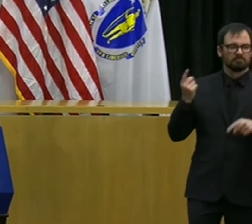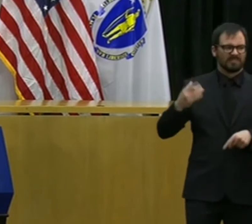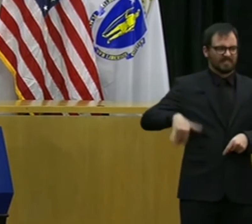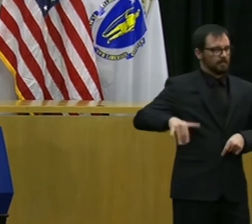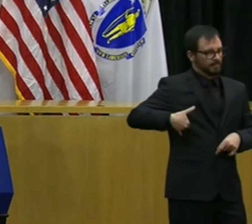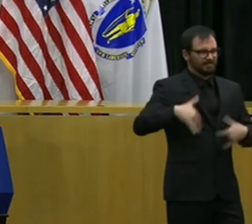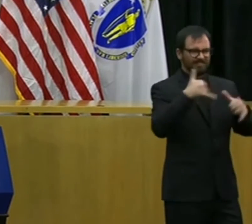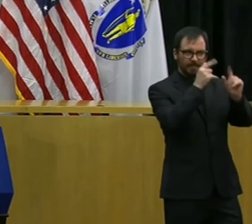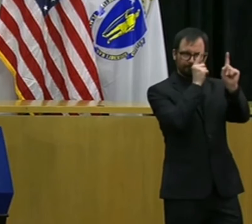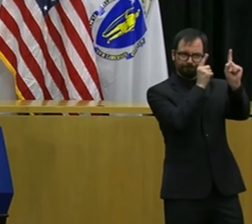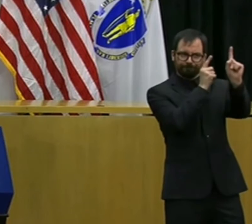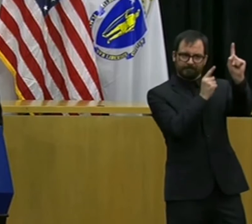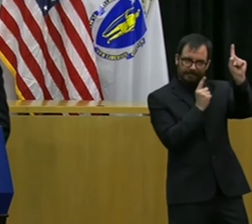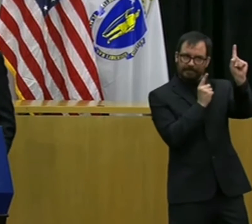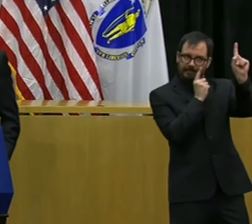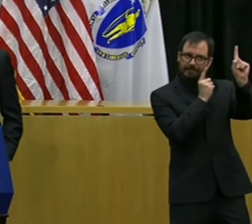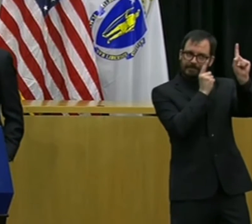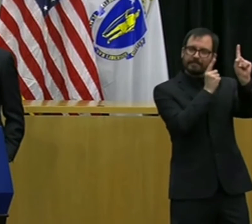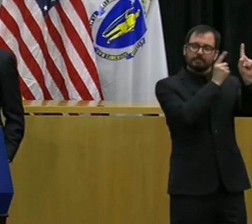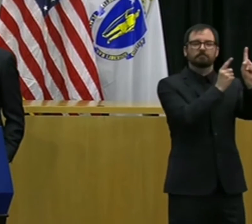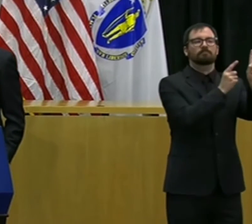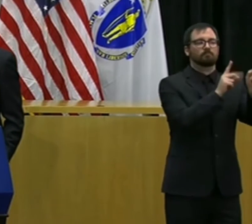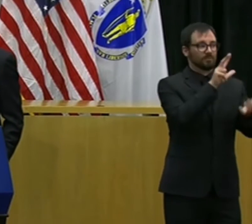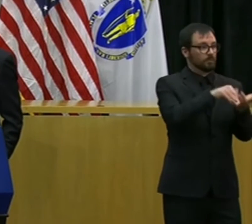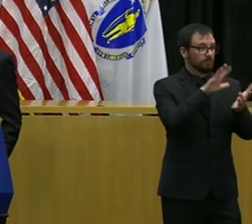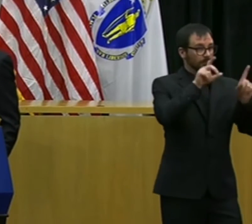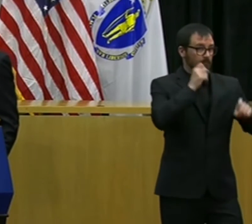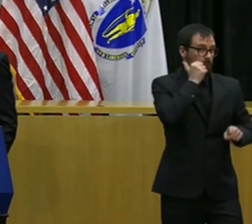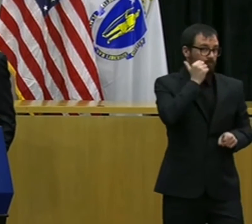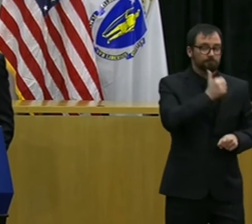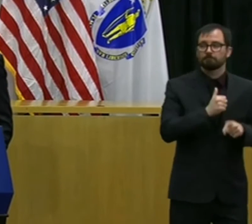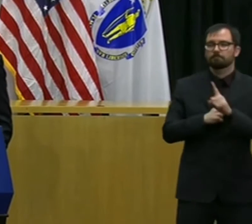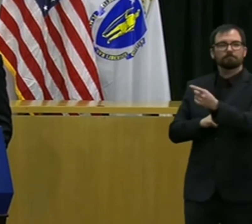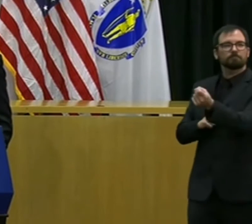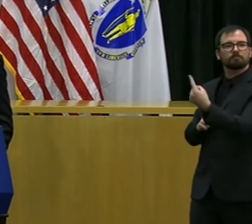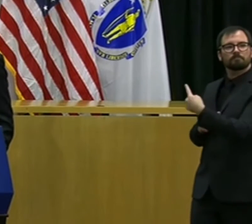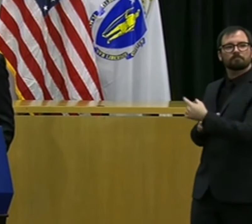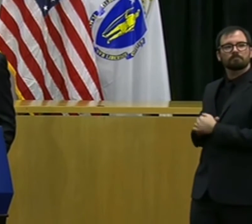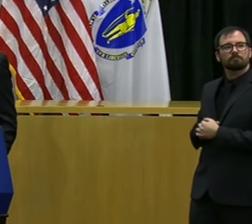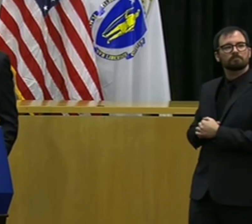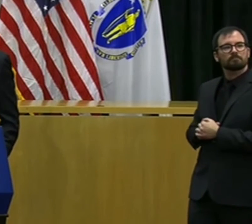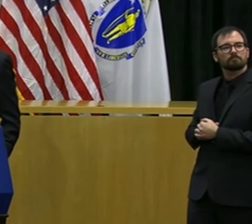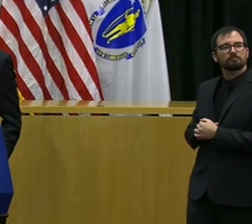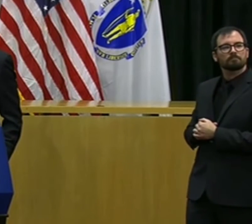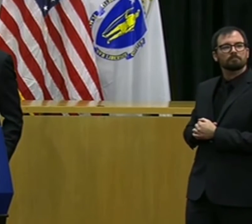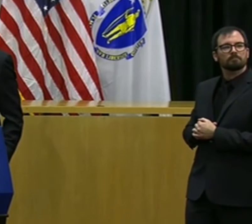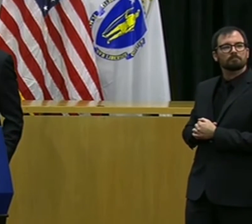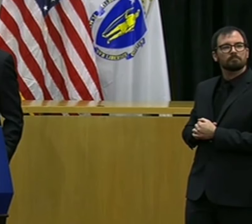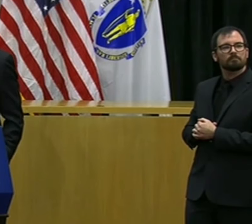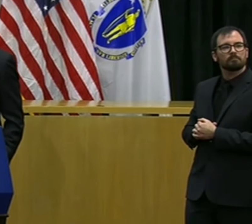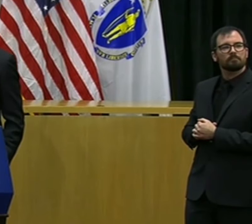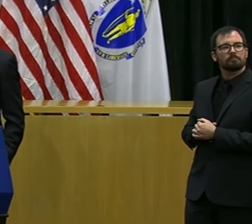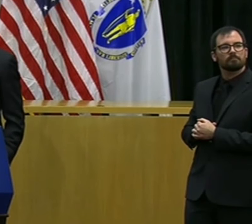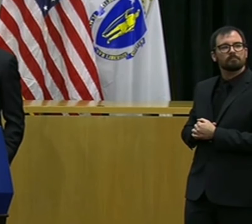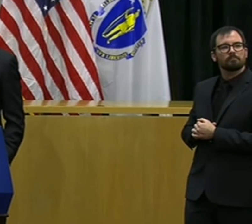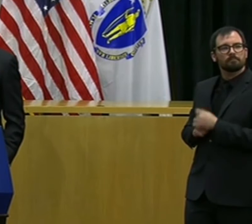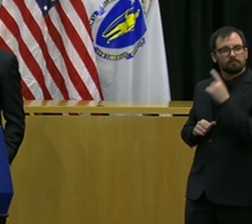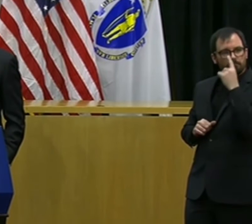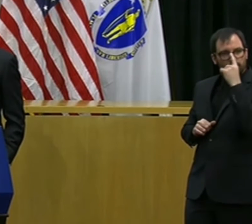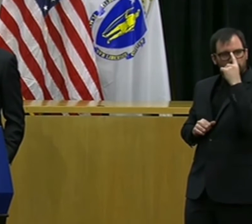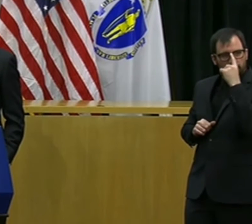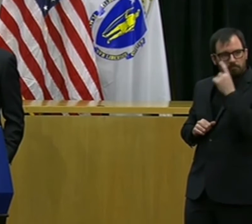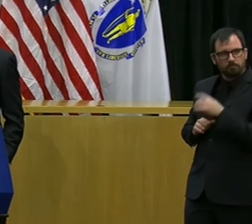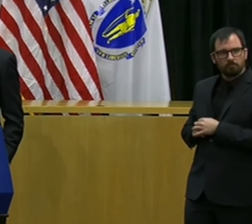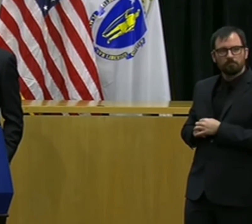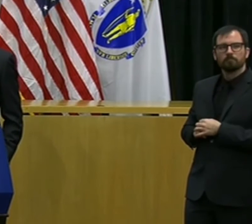You would be announcing something for renters and homeowners in the coming days. Obviously, April 1st is coming up. When is that going to be